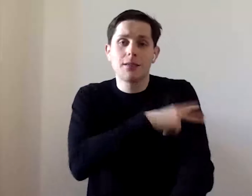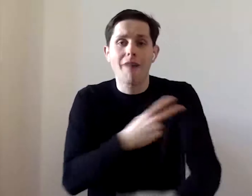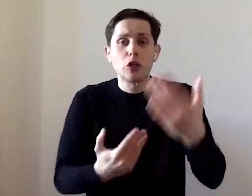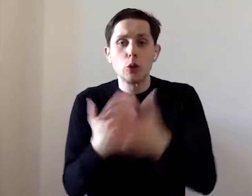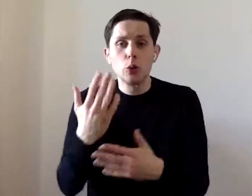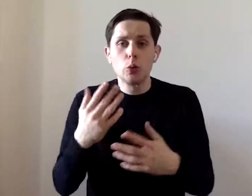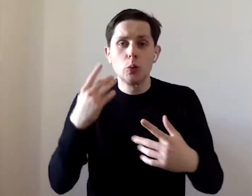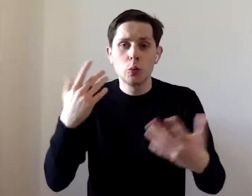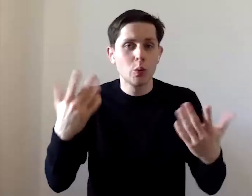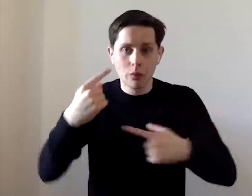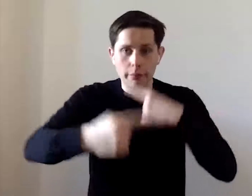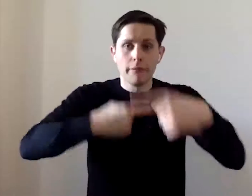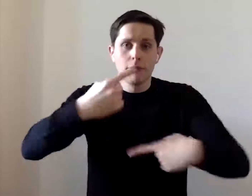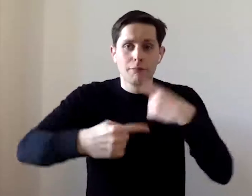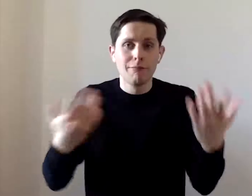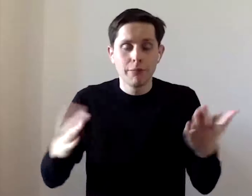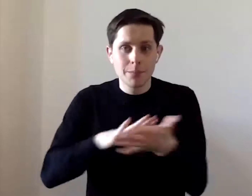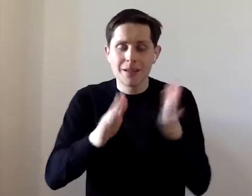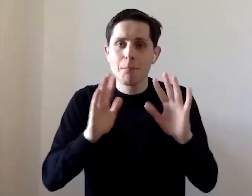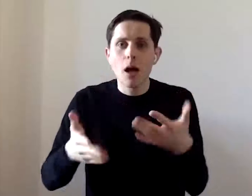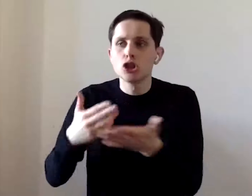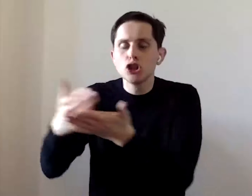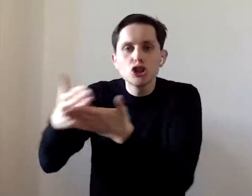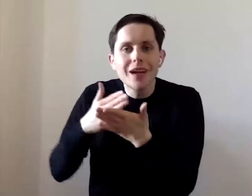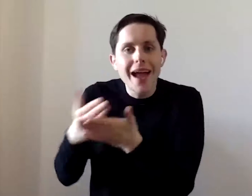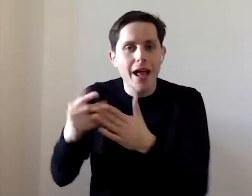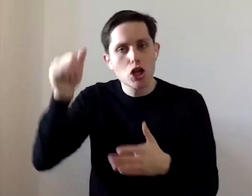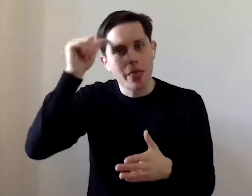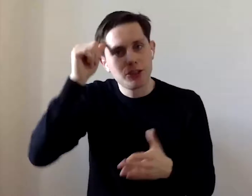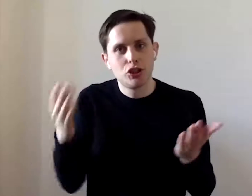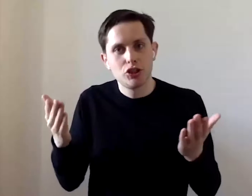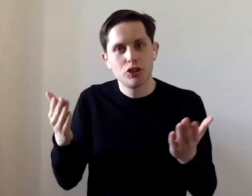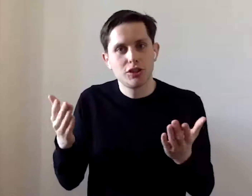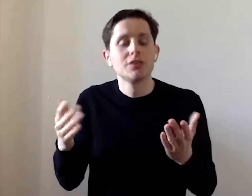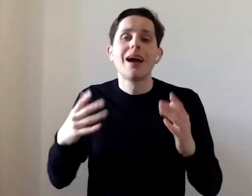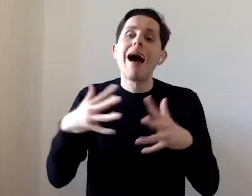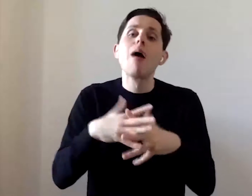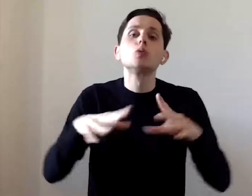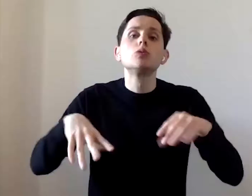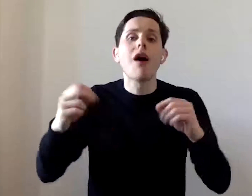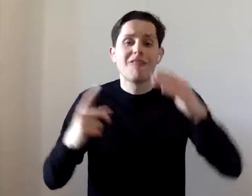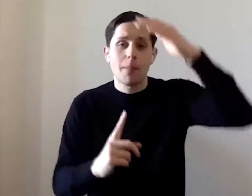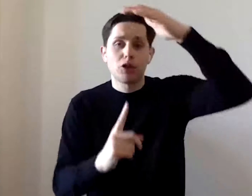for more than 4 or 5 years. So knowledge sharing between them is even less